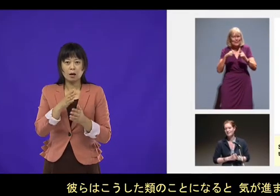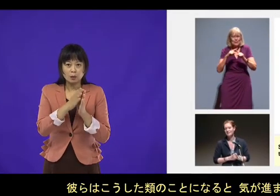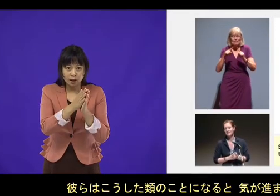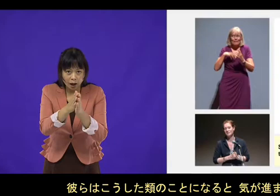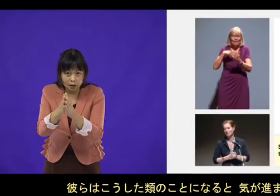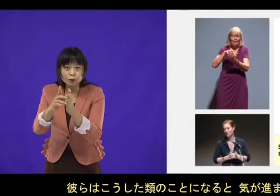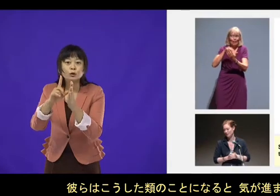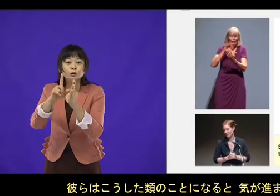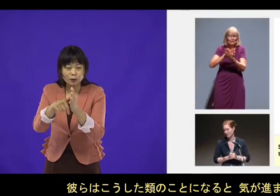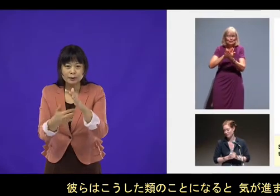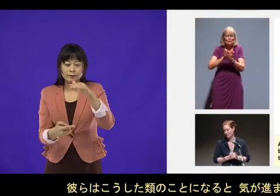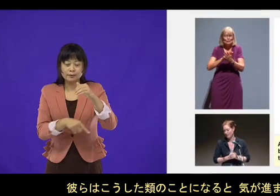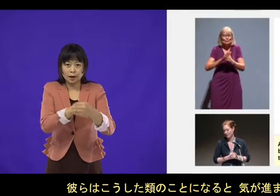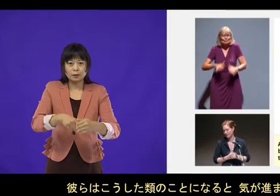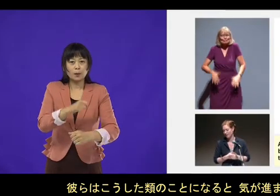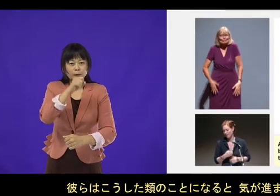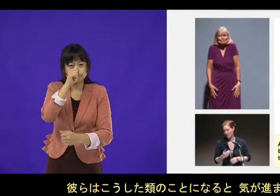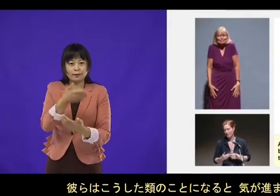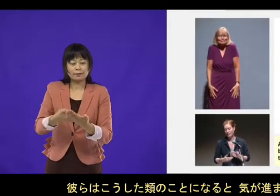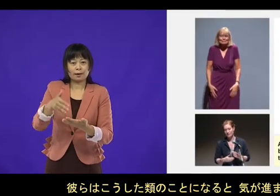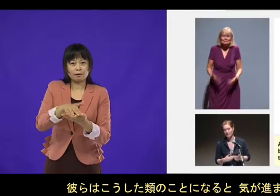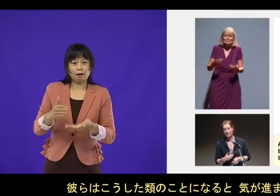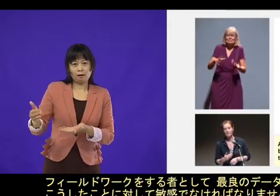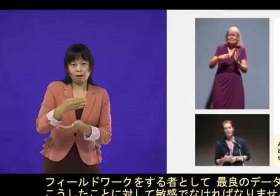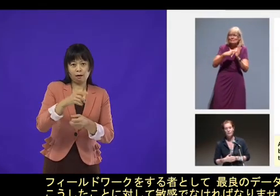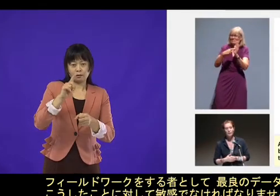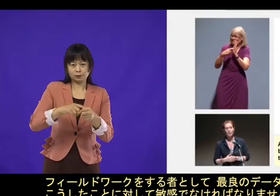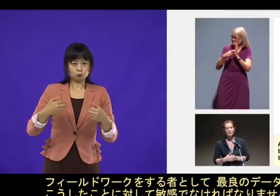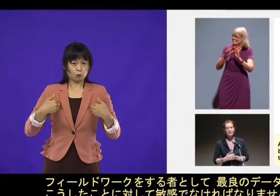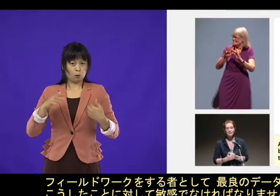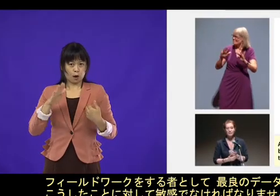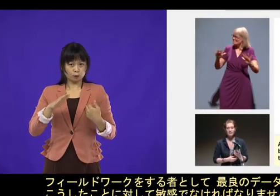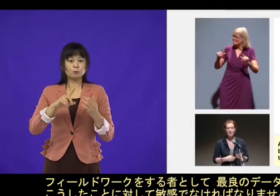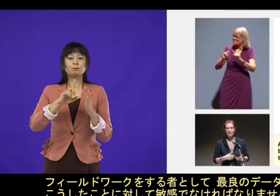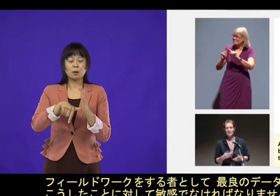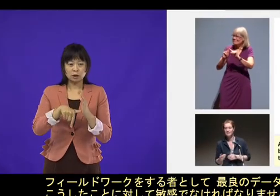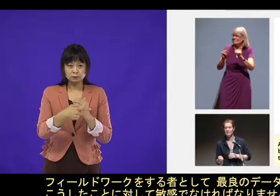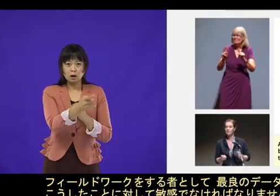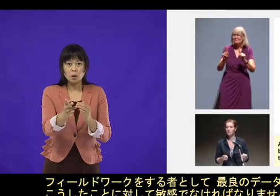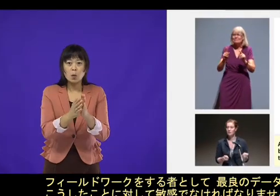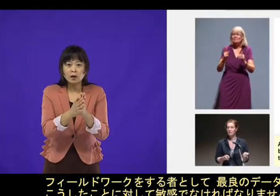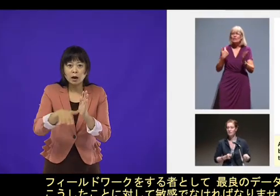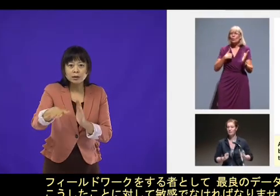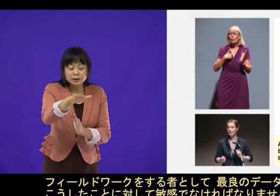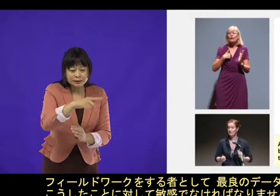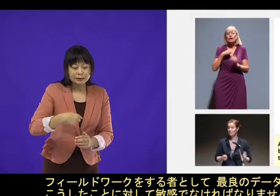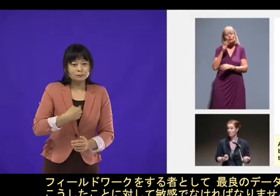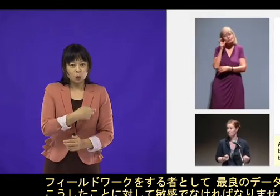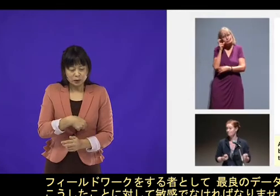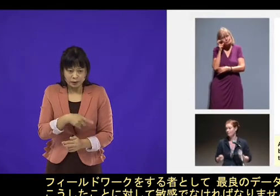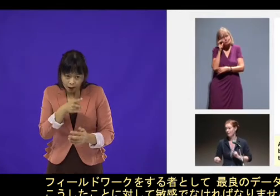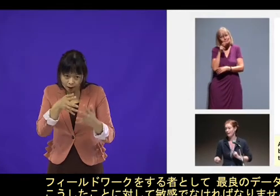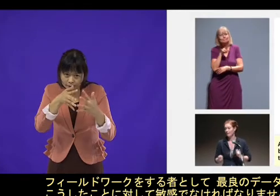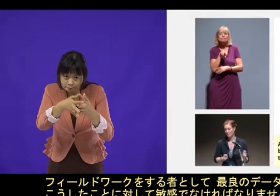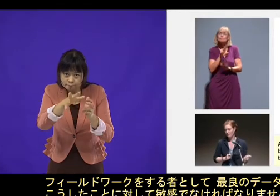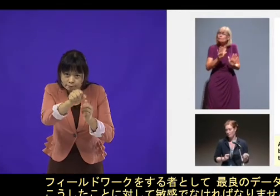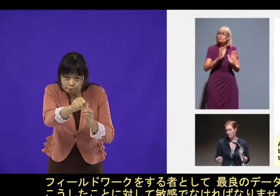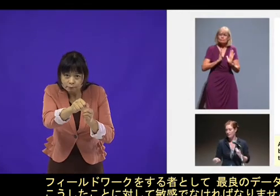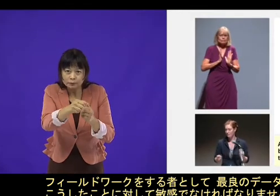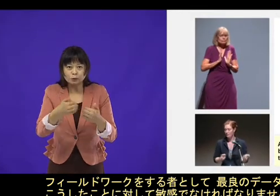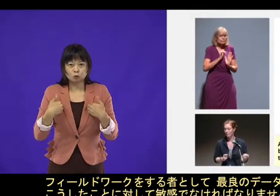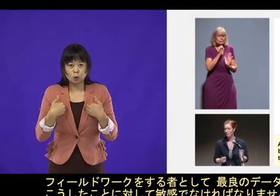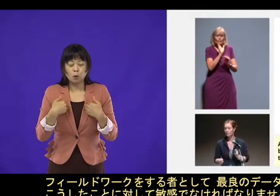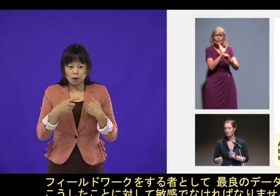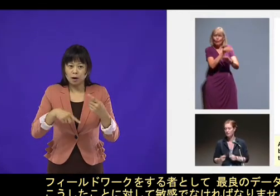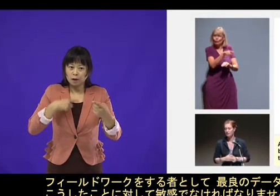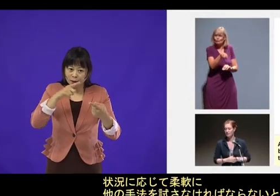very hesitant to do these kinds of things. And we, as a field work, we just have to be sensitive to them and be flexible and